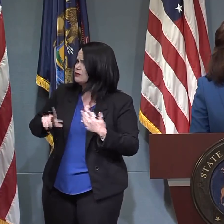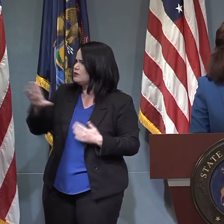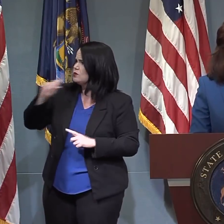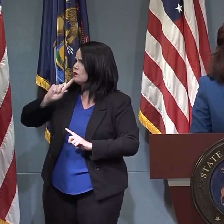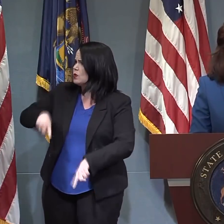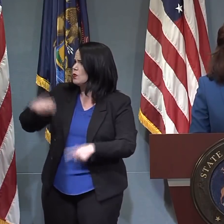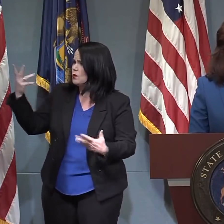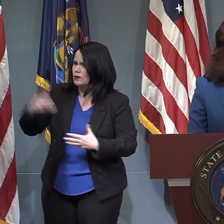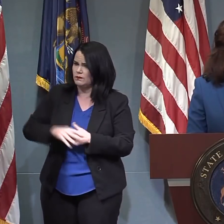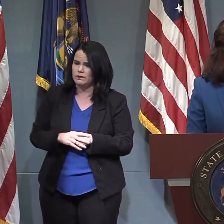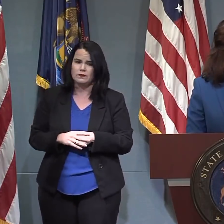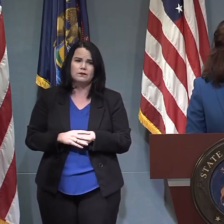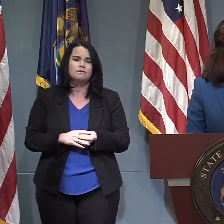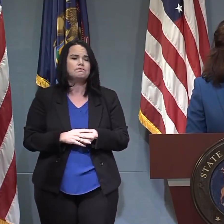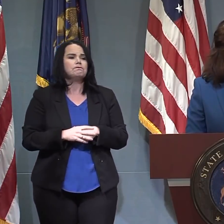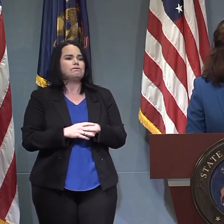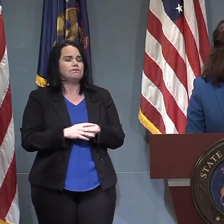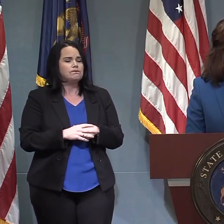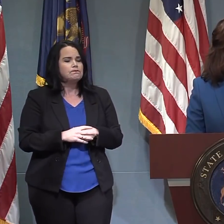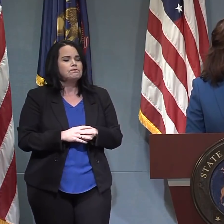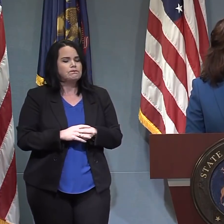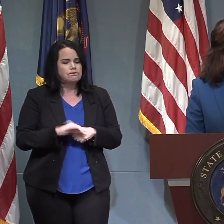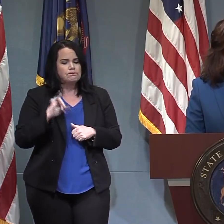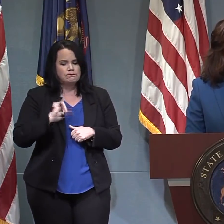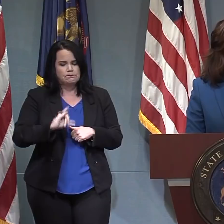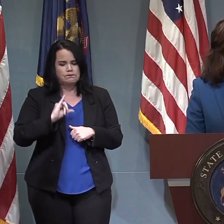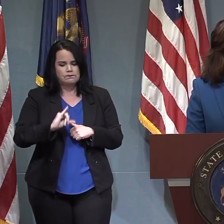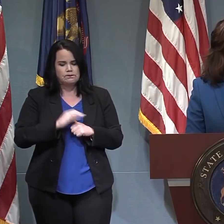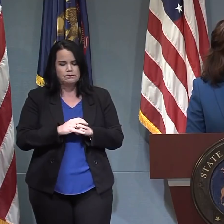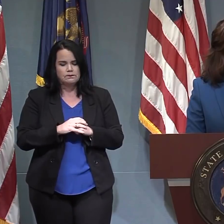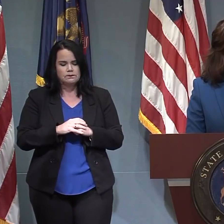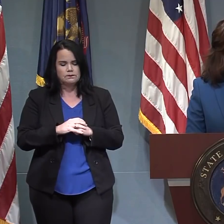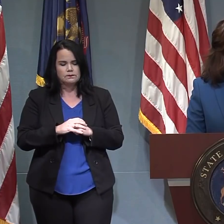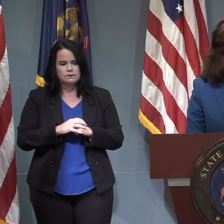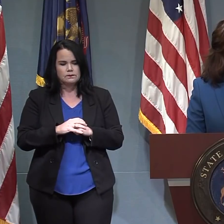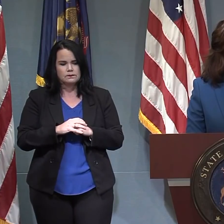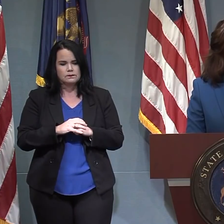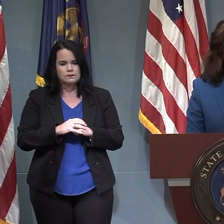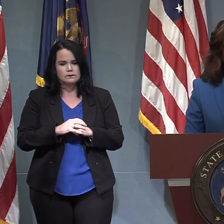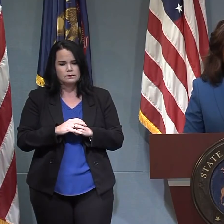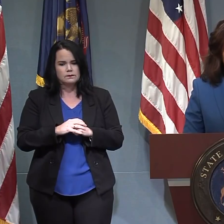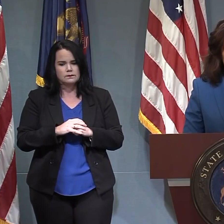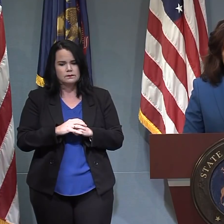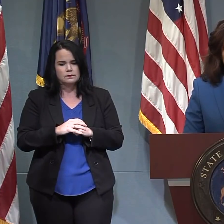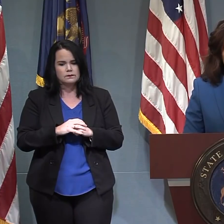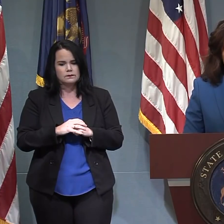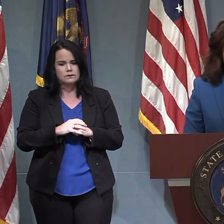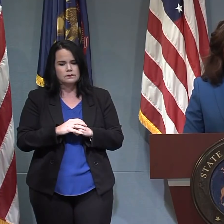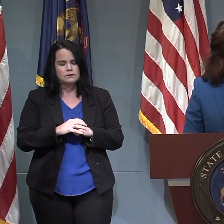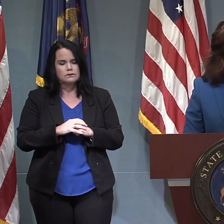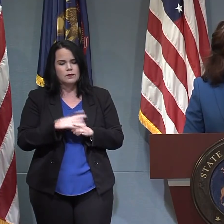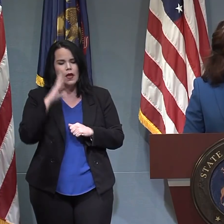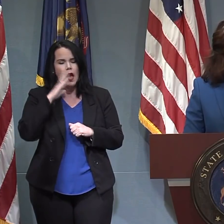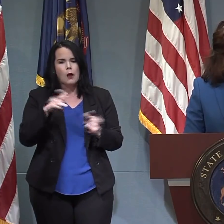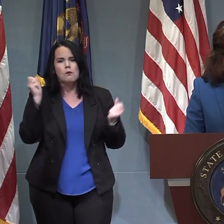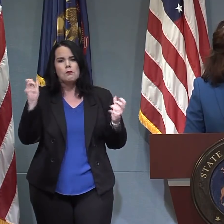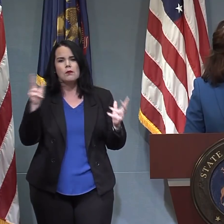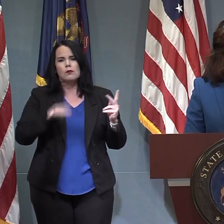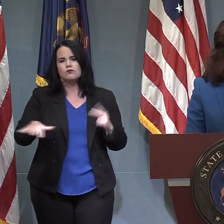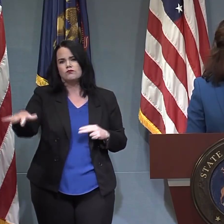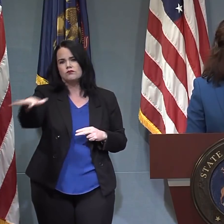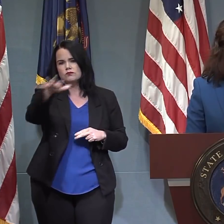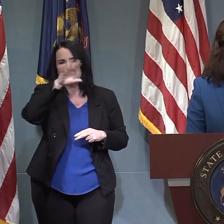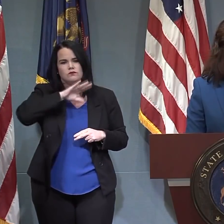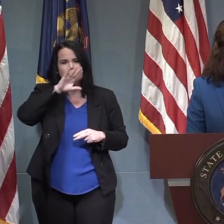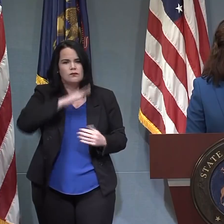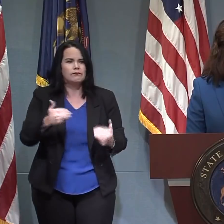Well, I'll just say this. As I said, many times I know that people are frustrated. And I am